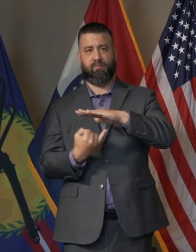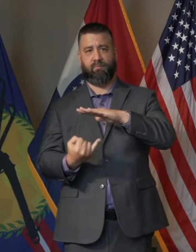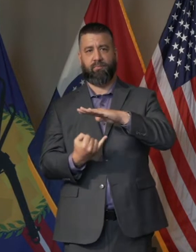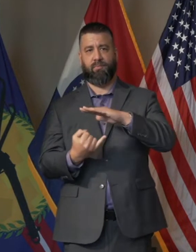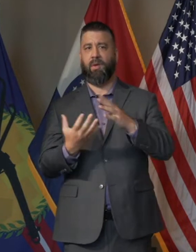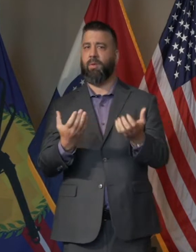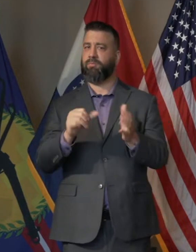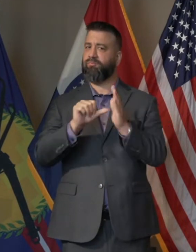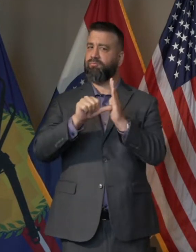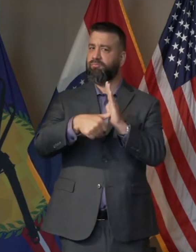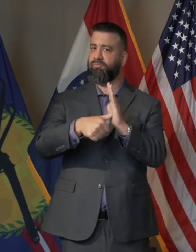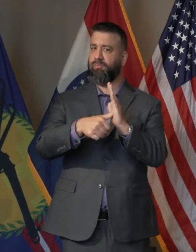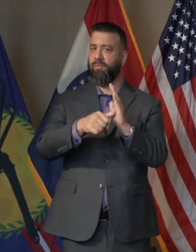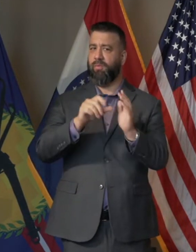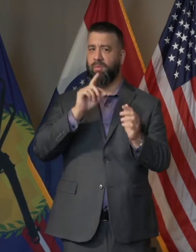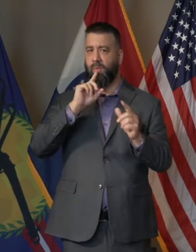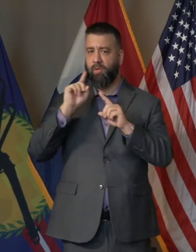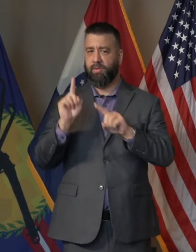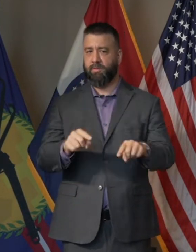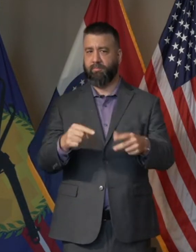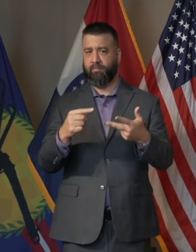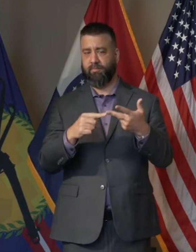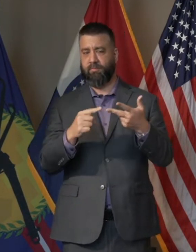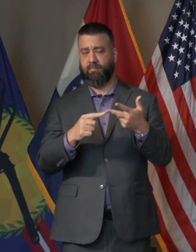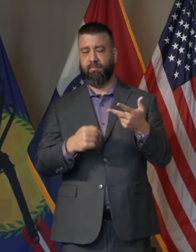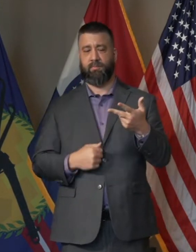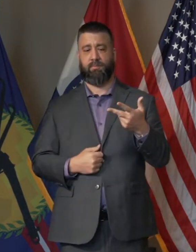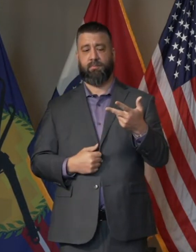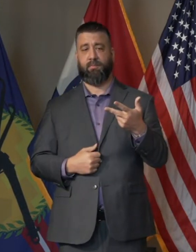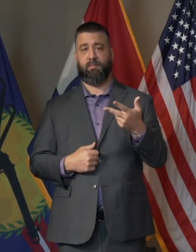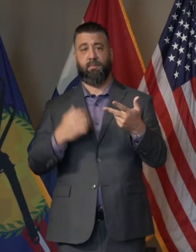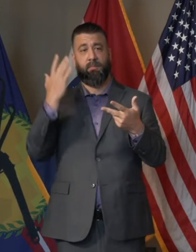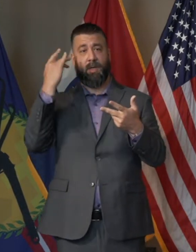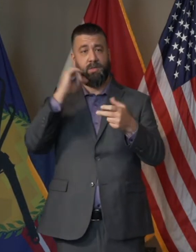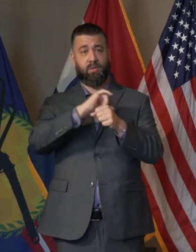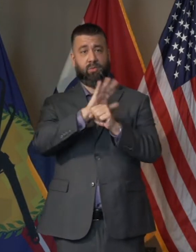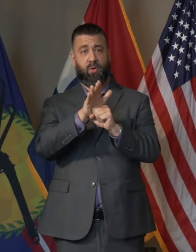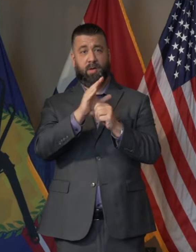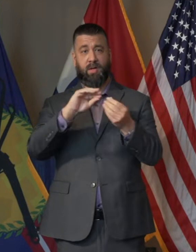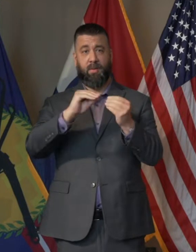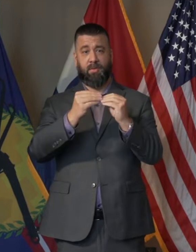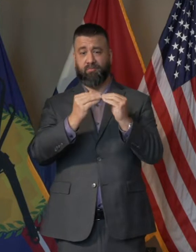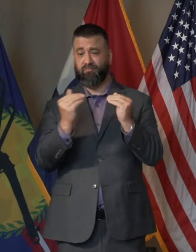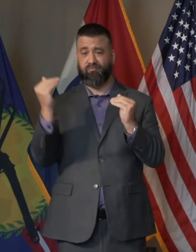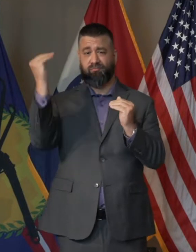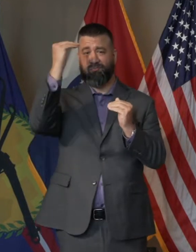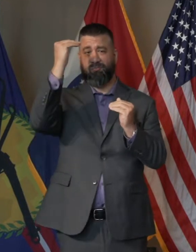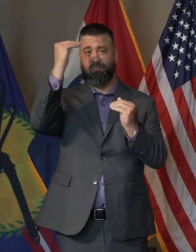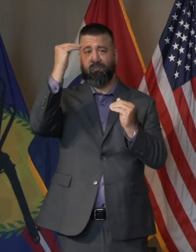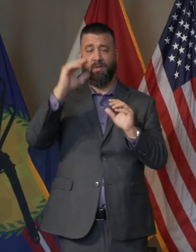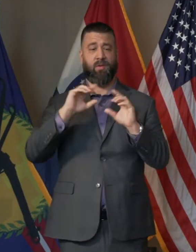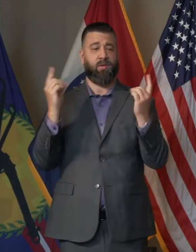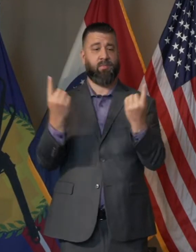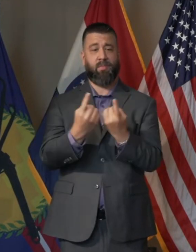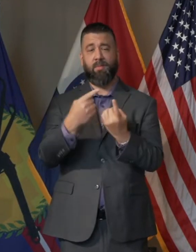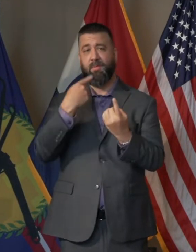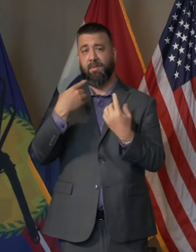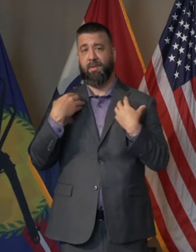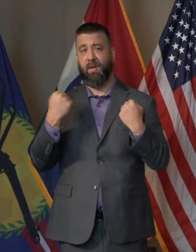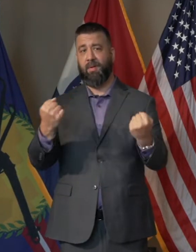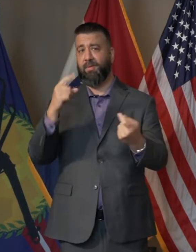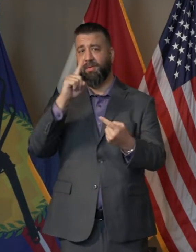new orders. Because the number of new cases are so extreme, the Department of Public Health will not be able to